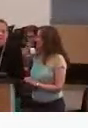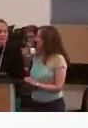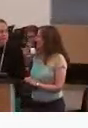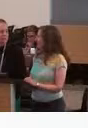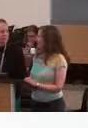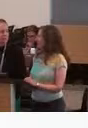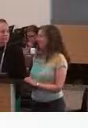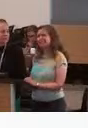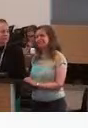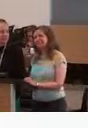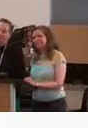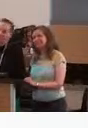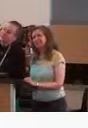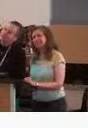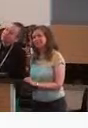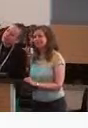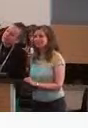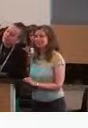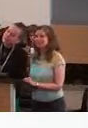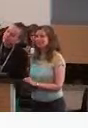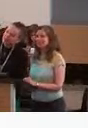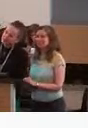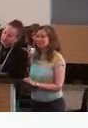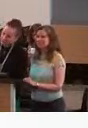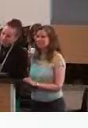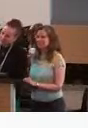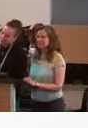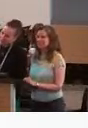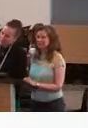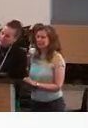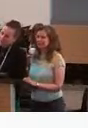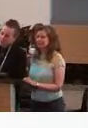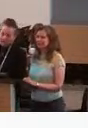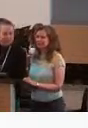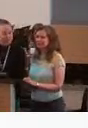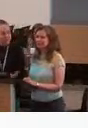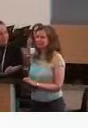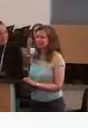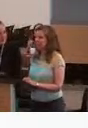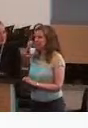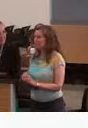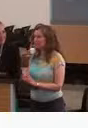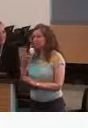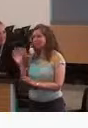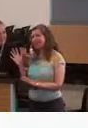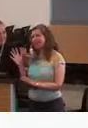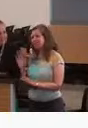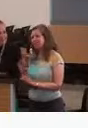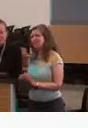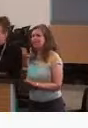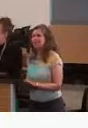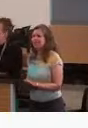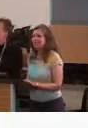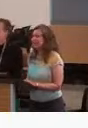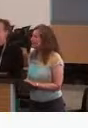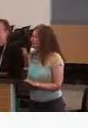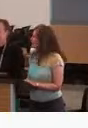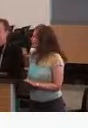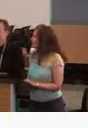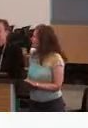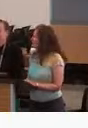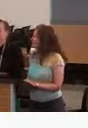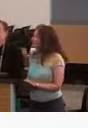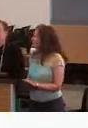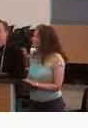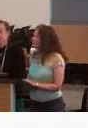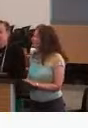the Tobacco Use Prevention Education Mental Health Therapists. We are alternative to suspension. I'm Jessamy. I'm Amelia Nash. Yes, and we are really